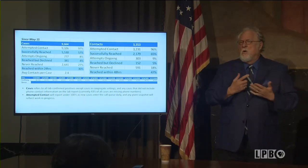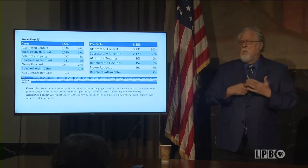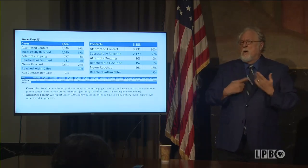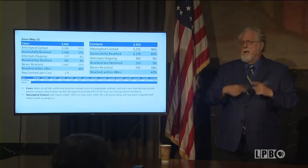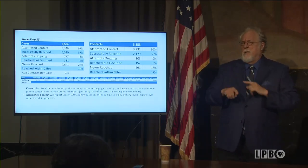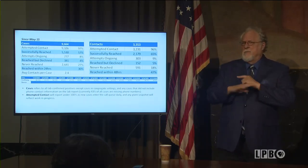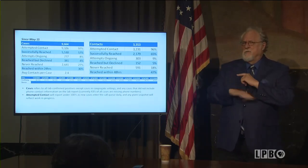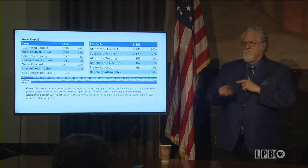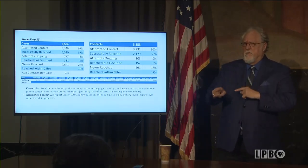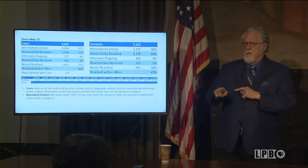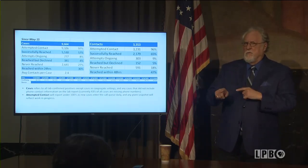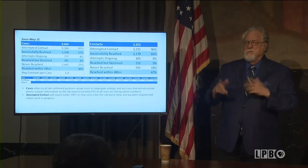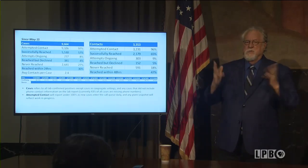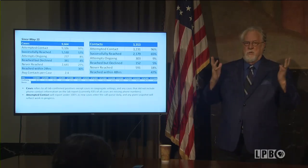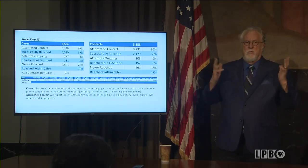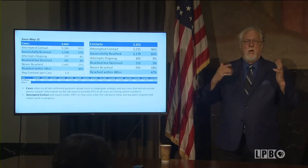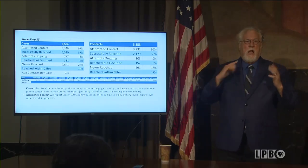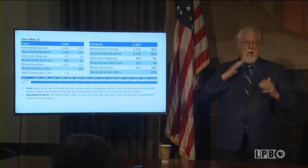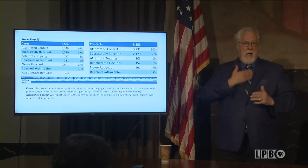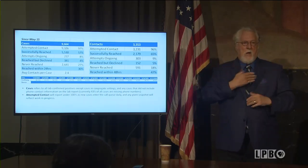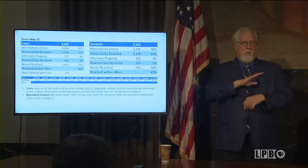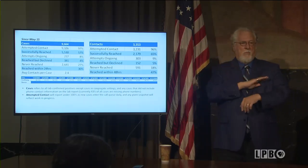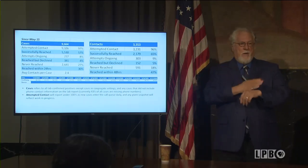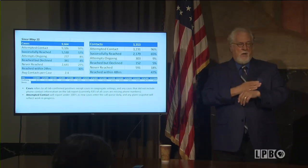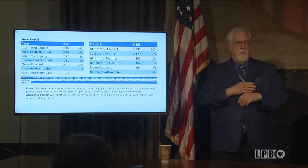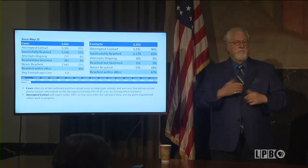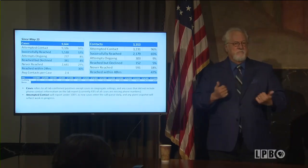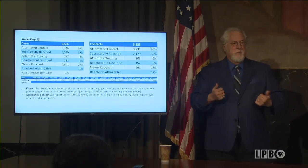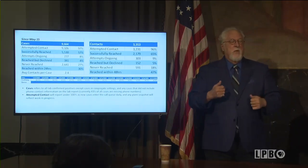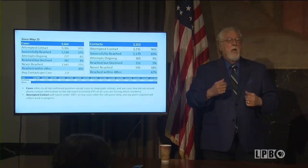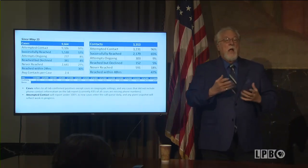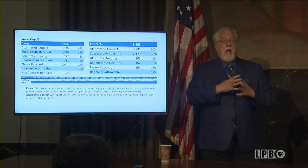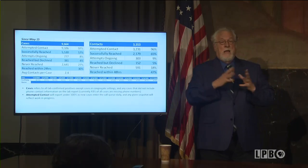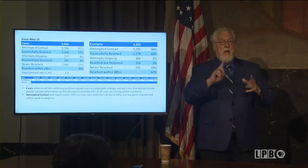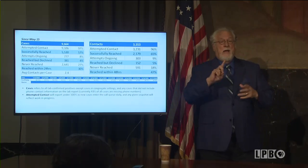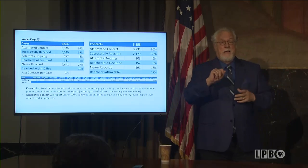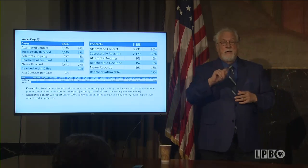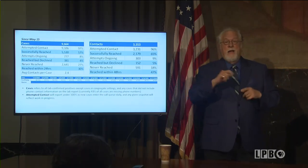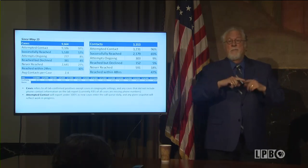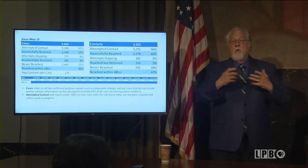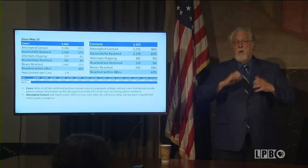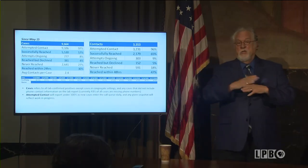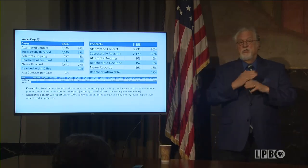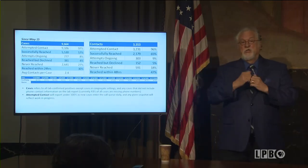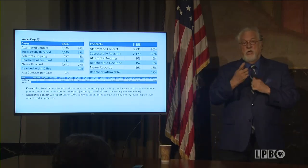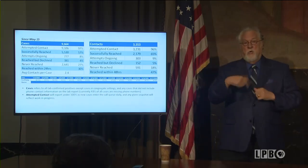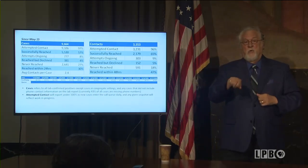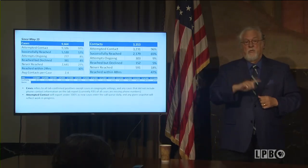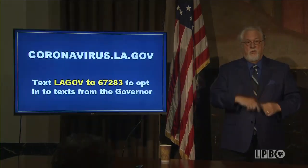enter the fall. And so that's all within our power. So I know it was a lot of data, but wanted to share all of that with you.